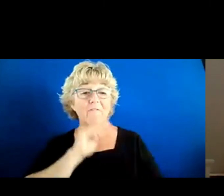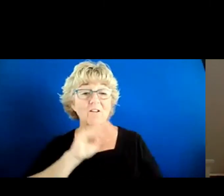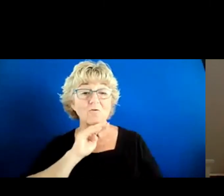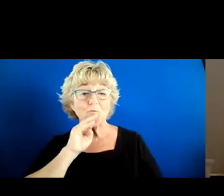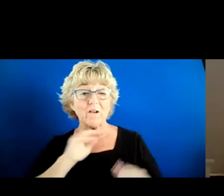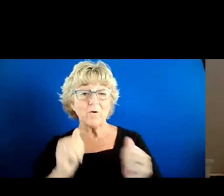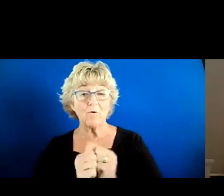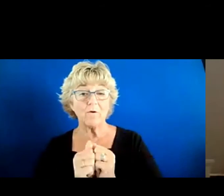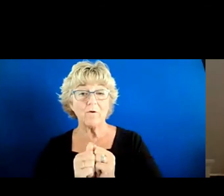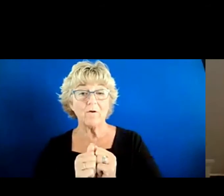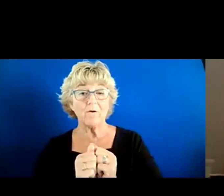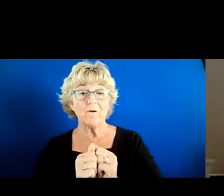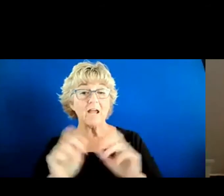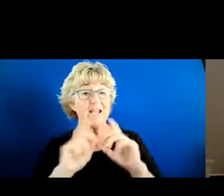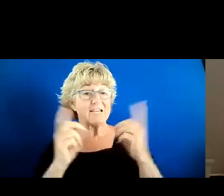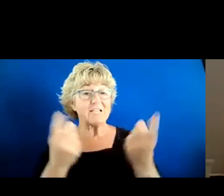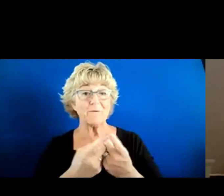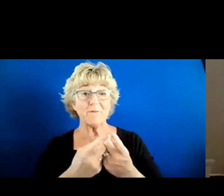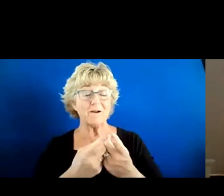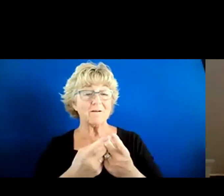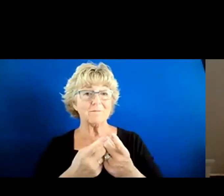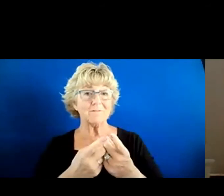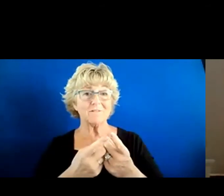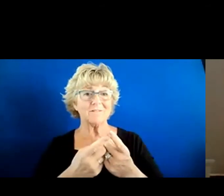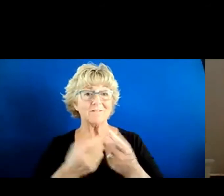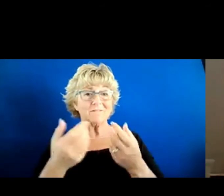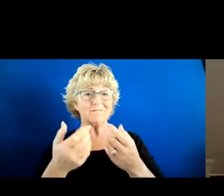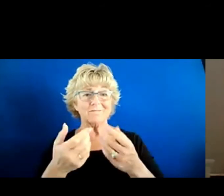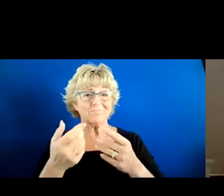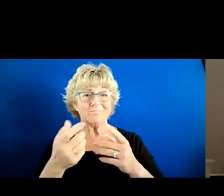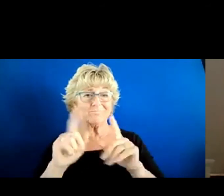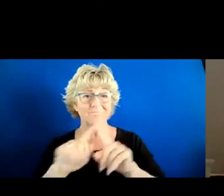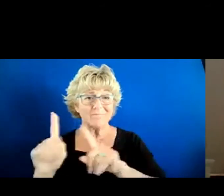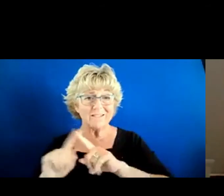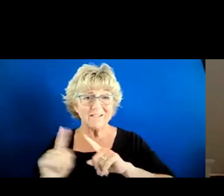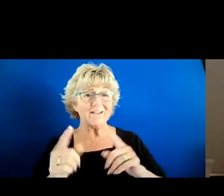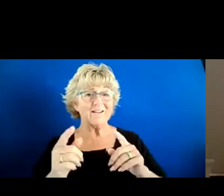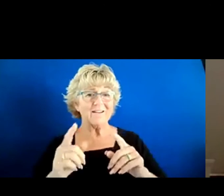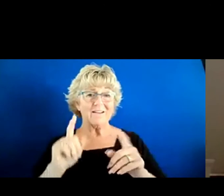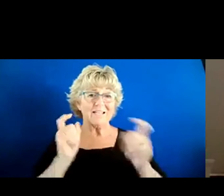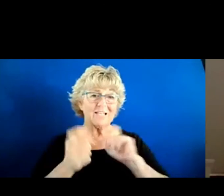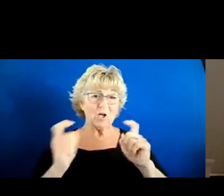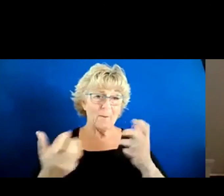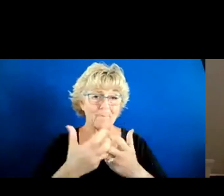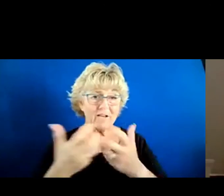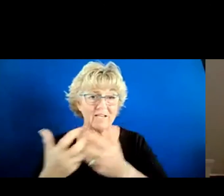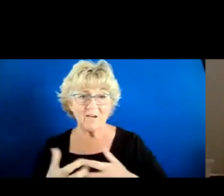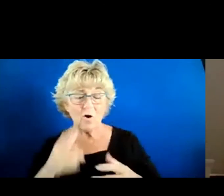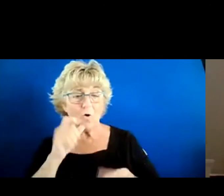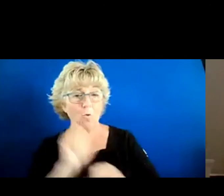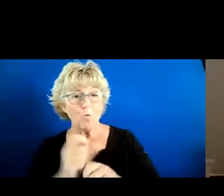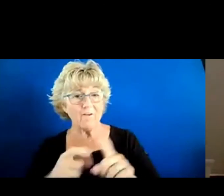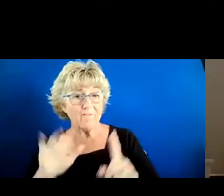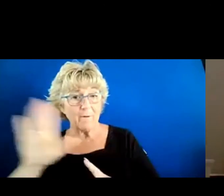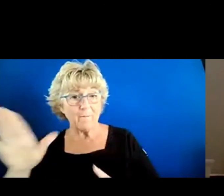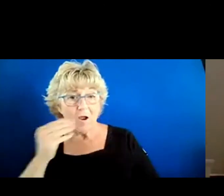is departments are going every which way right now in terms of how to accommodate people who were working from home.